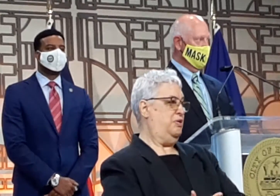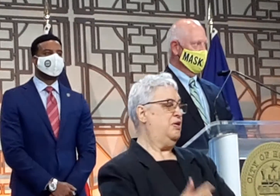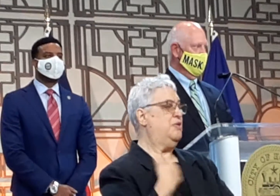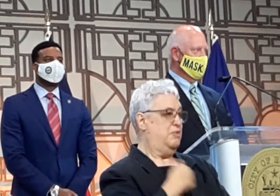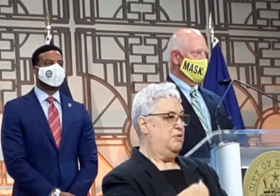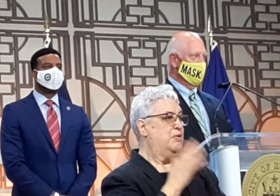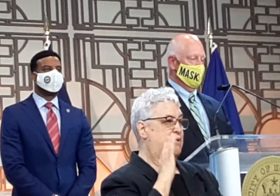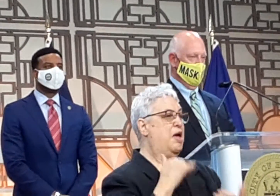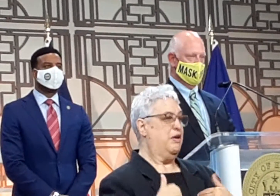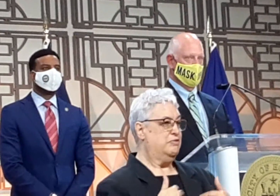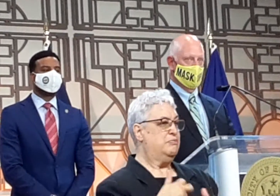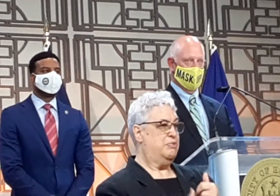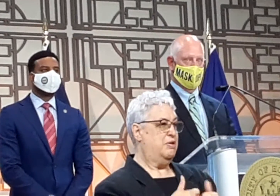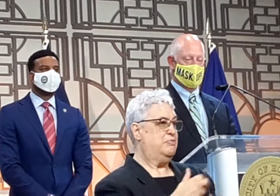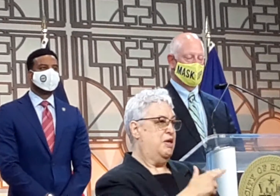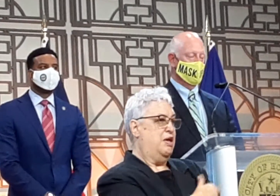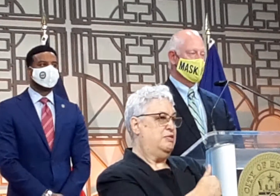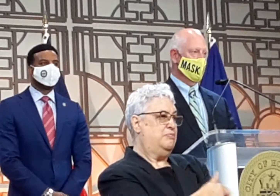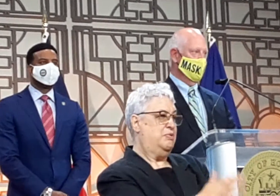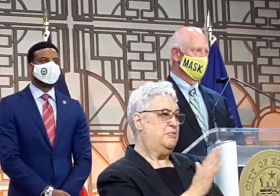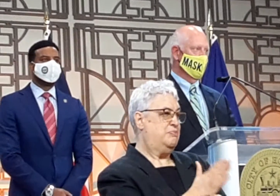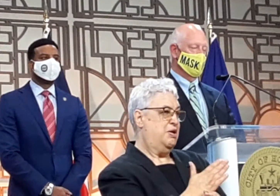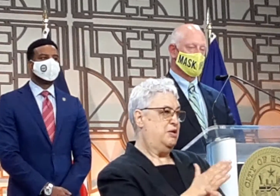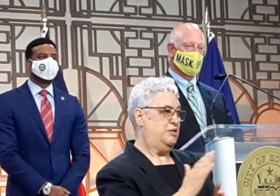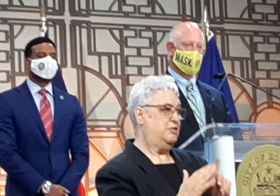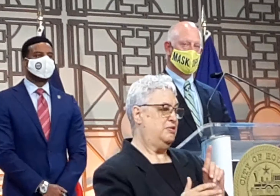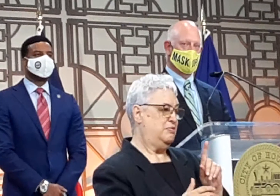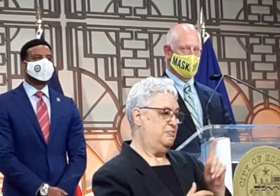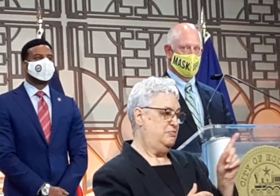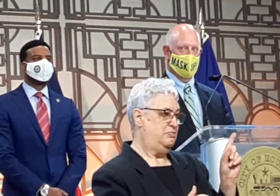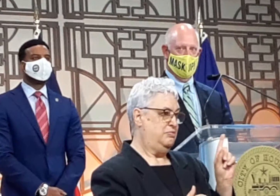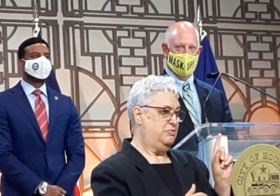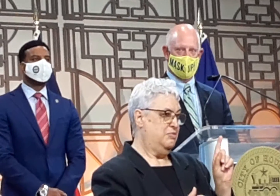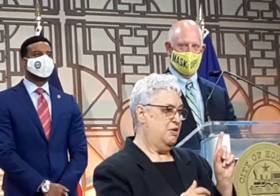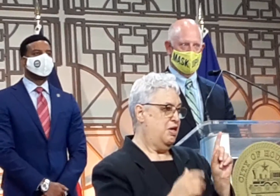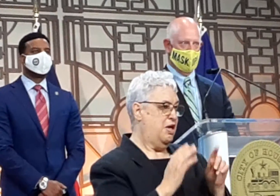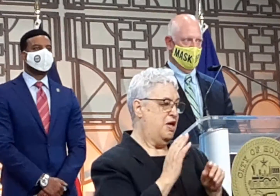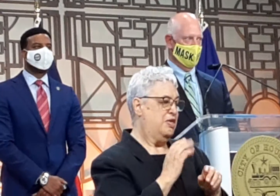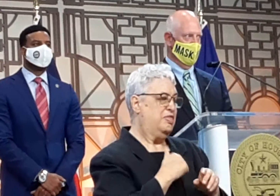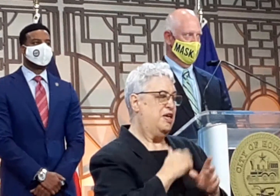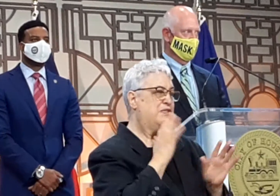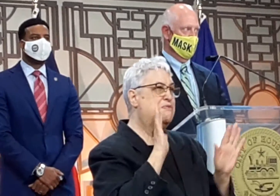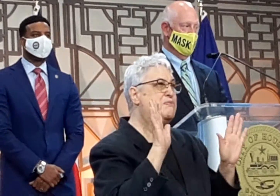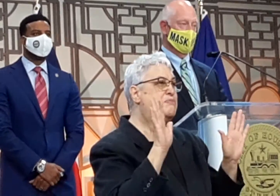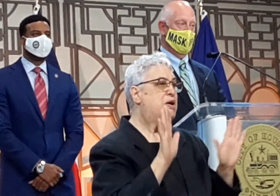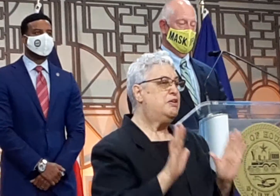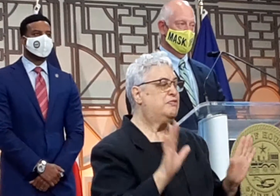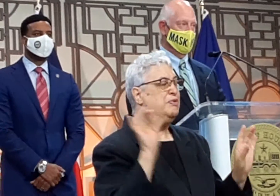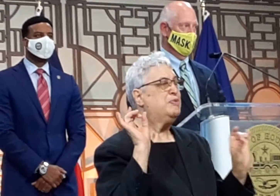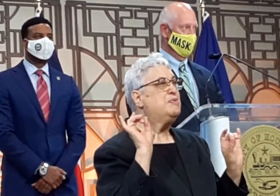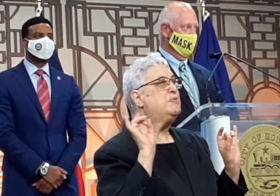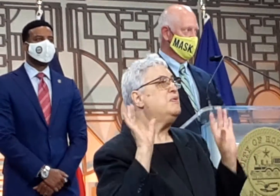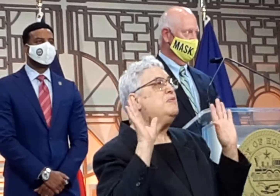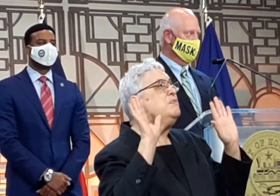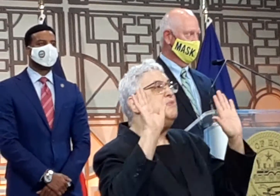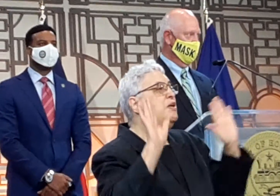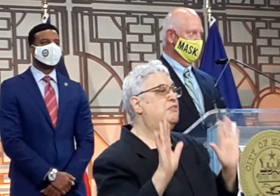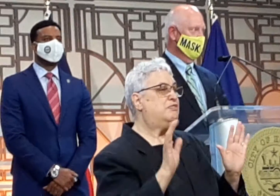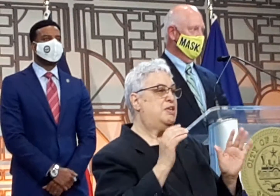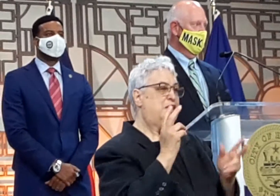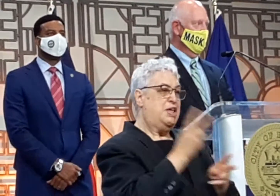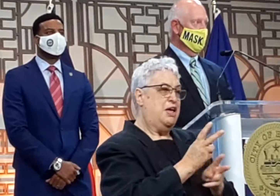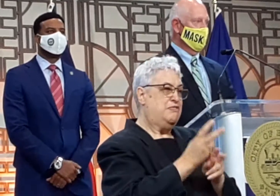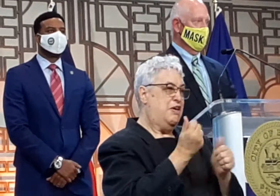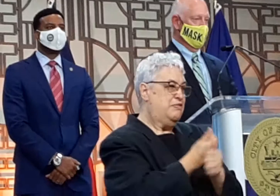approach a situation where our hospital partners, who in spite of the truly tremendous work that they have done to take care of everybody who needs a hospital